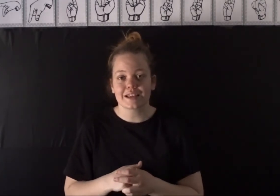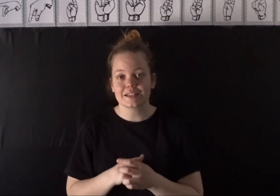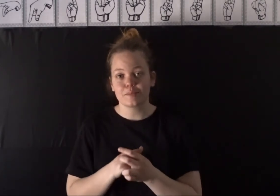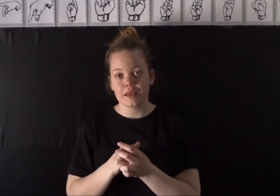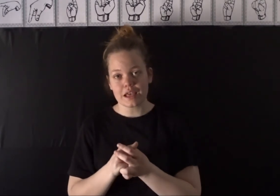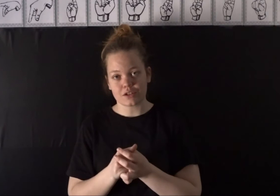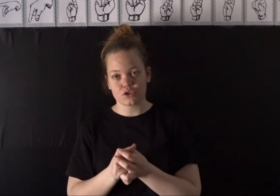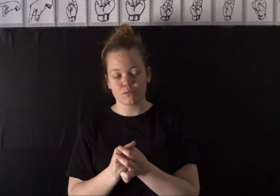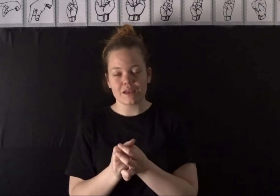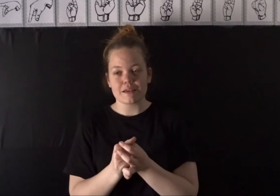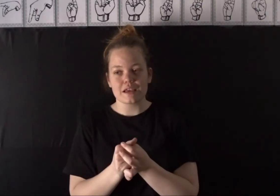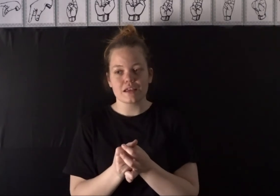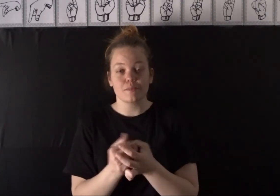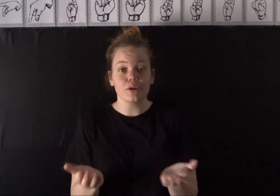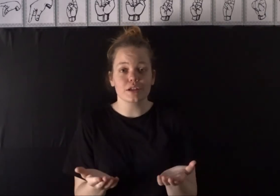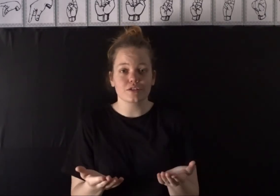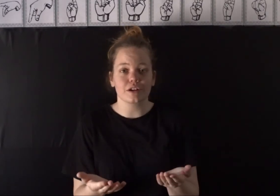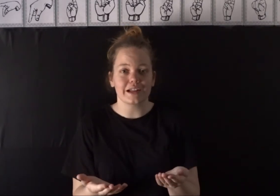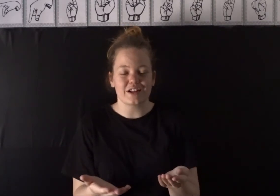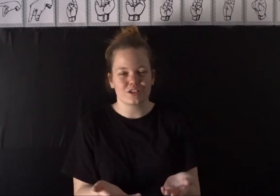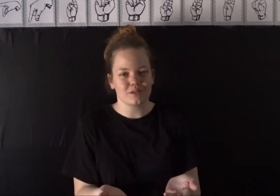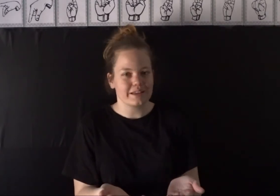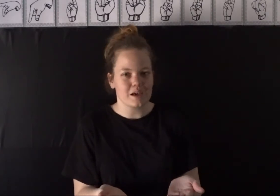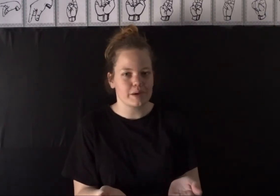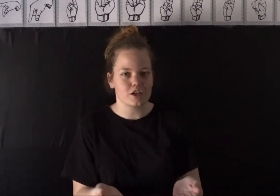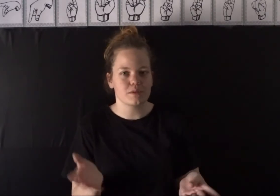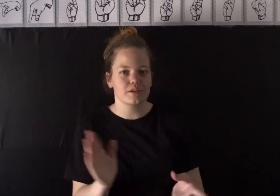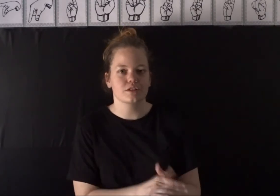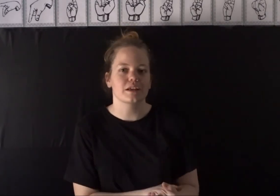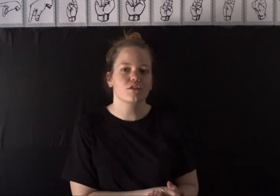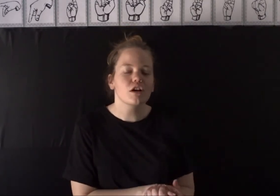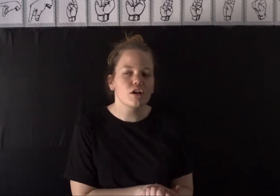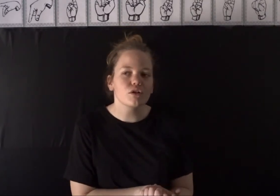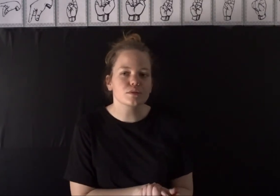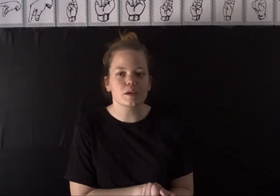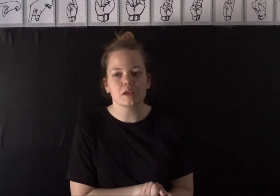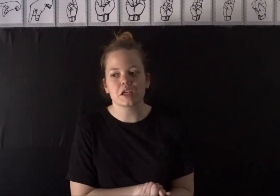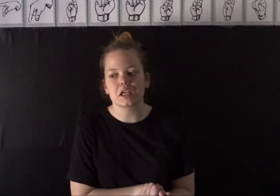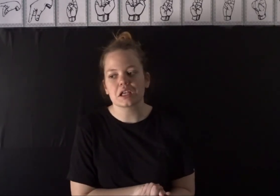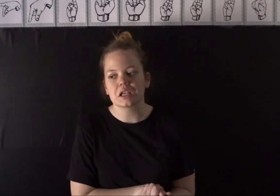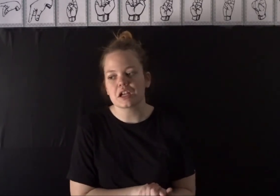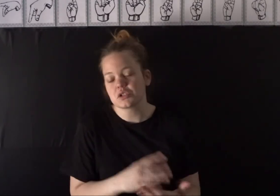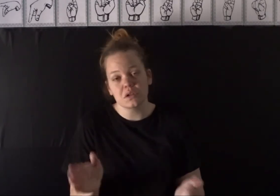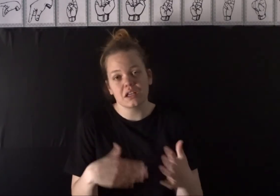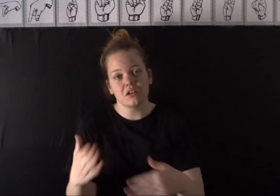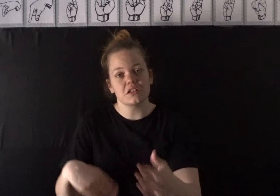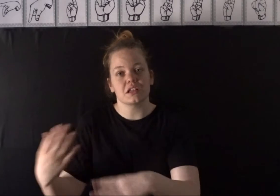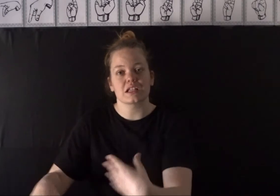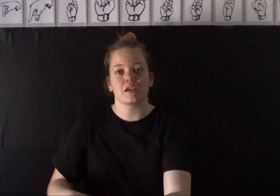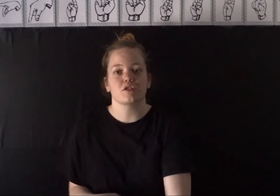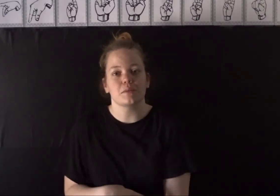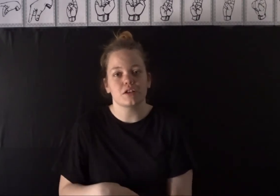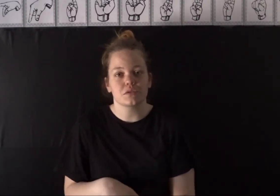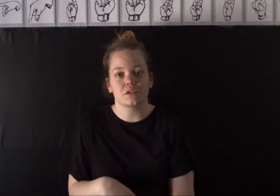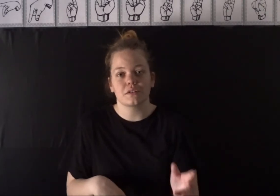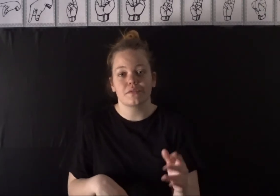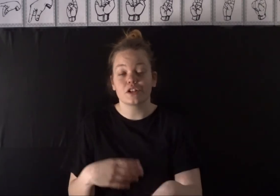next page. So maybe the book is great, I just don't like that page. Maybe there's something gross, maybe I just want to get on to the next page. Maybe I just want to finish the